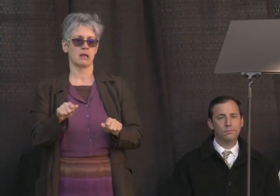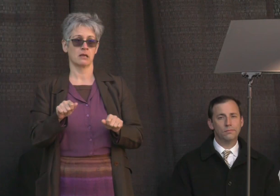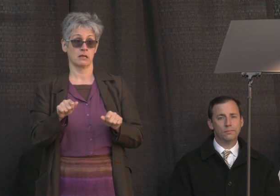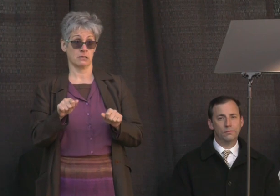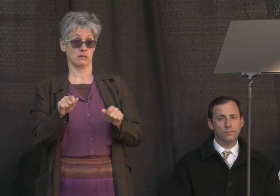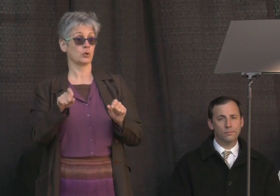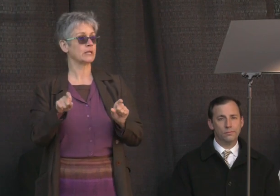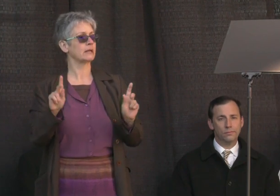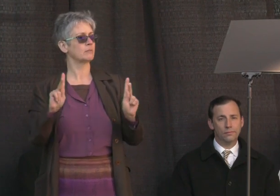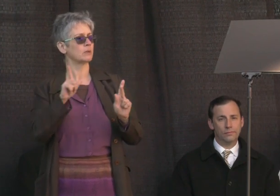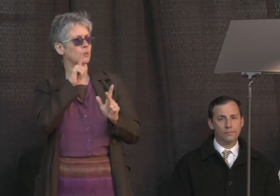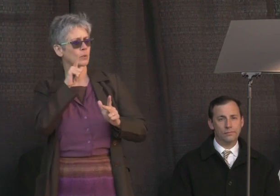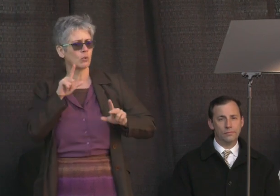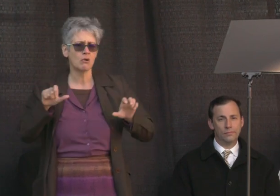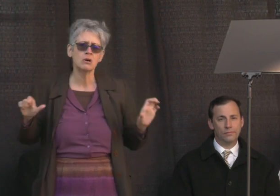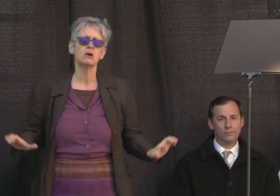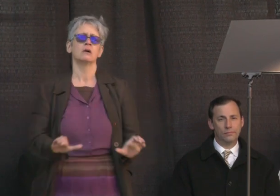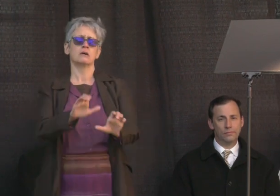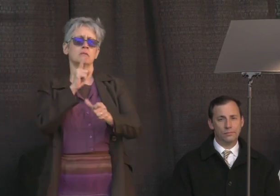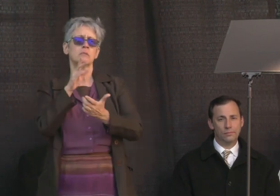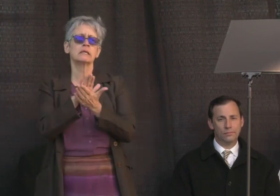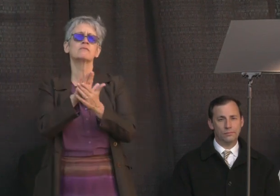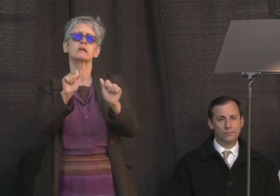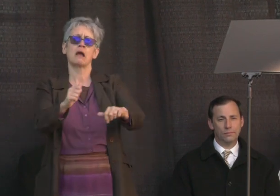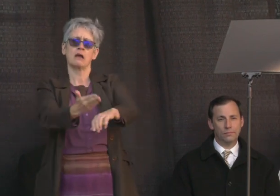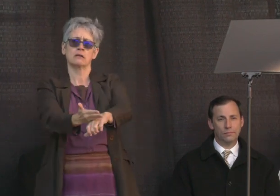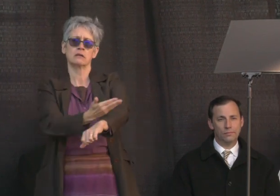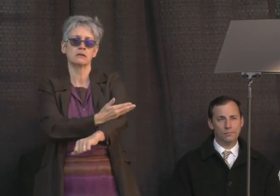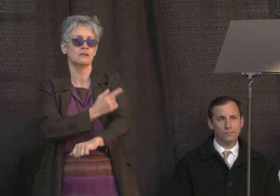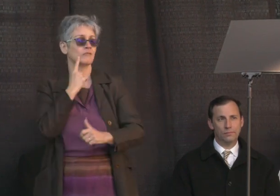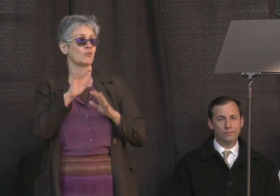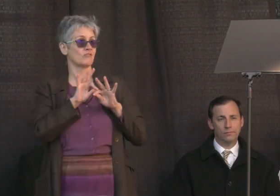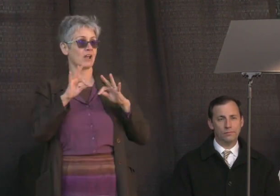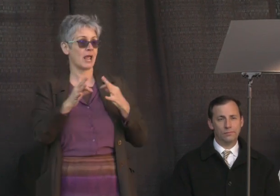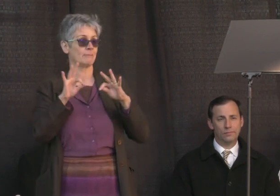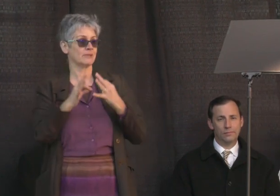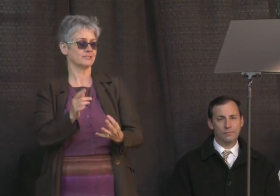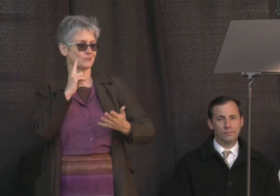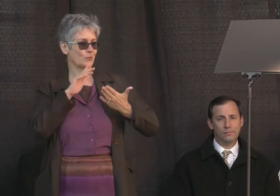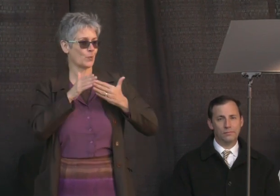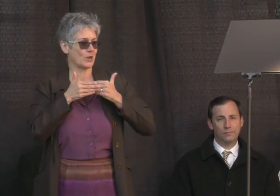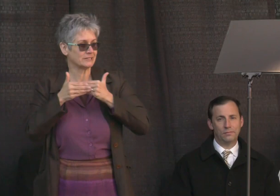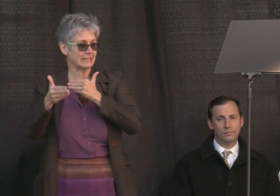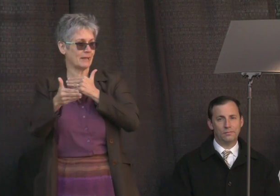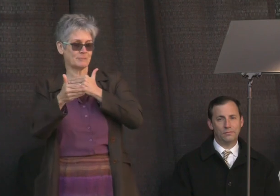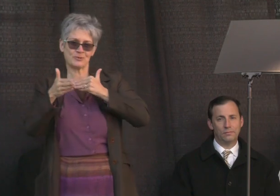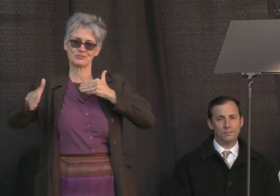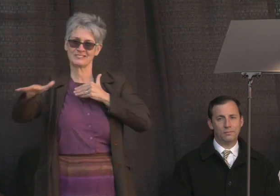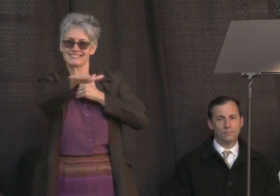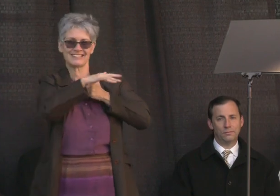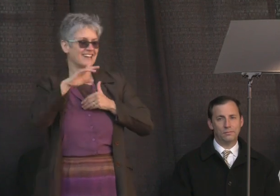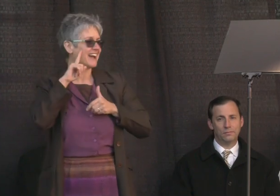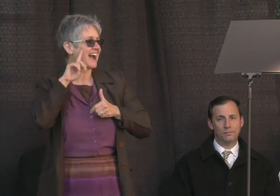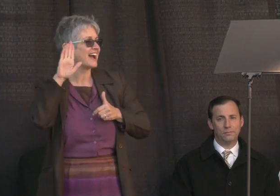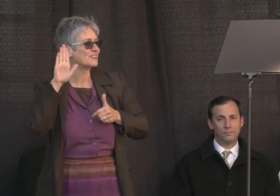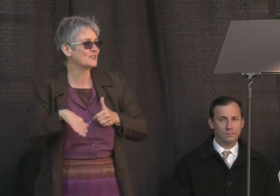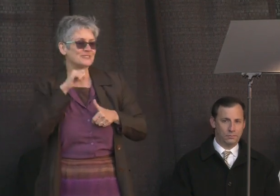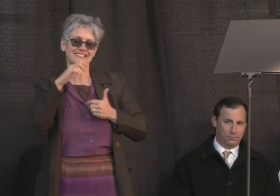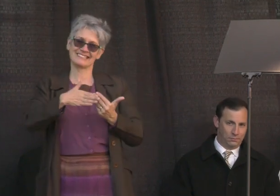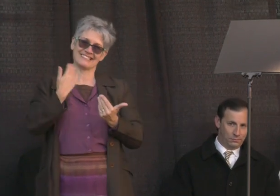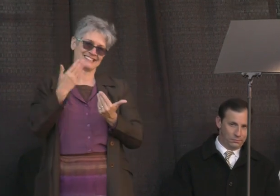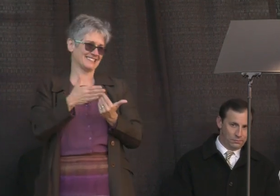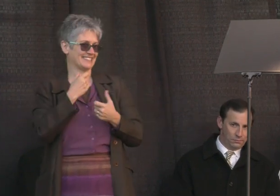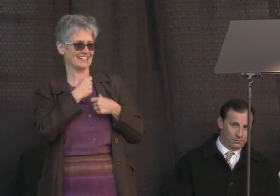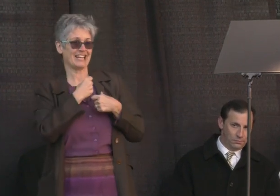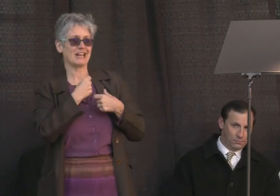better for our families and for our neighbors. Trust me, I know it's not easy to step out of your comfort zone and make a difference.